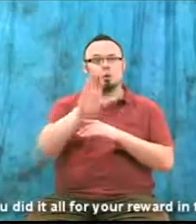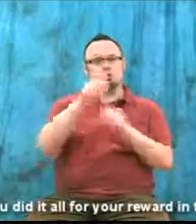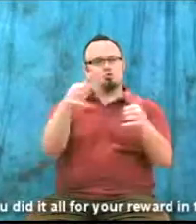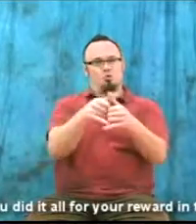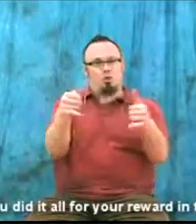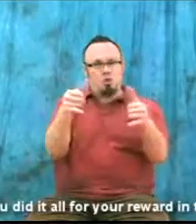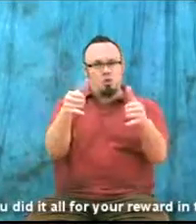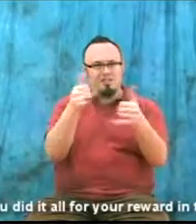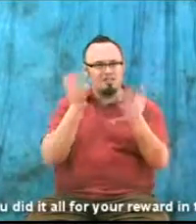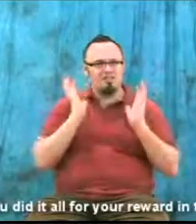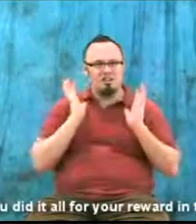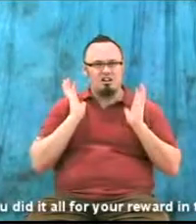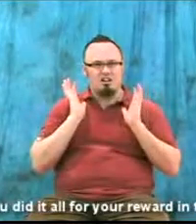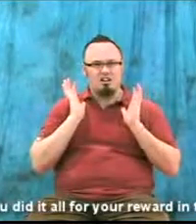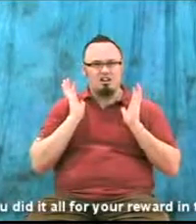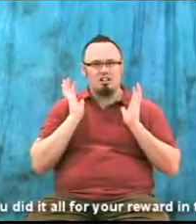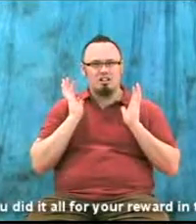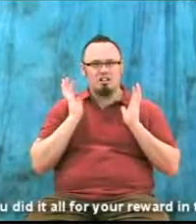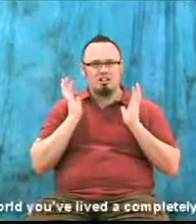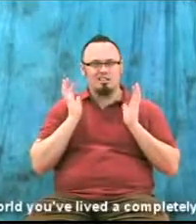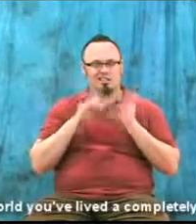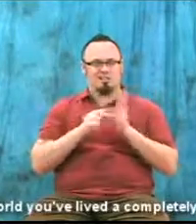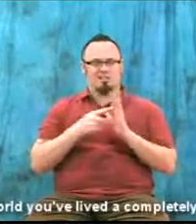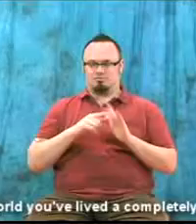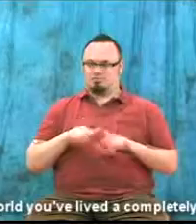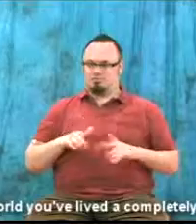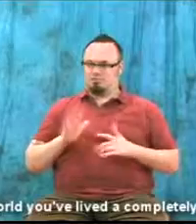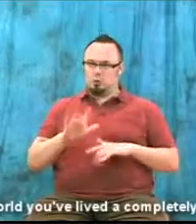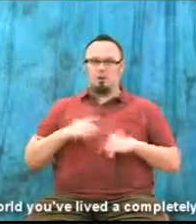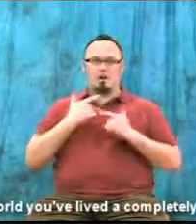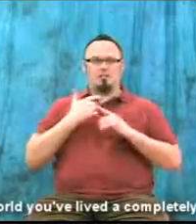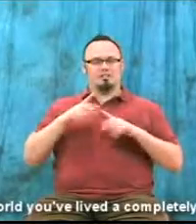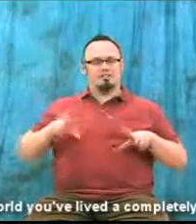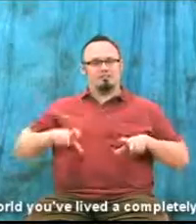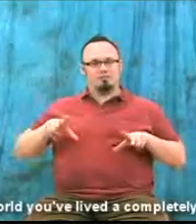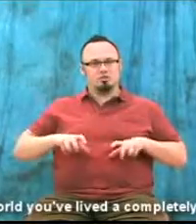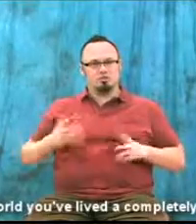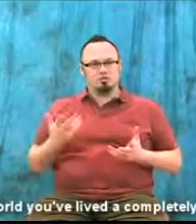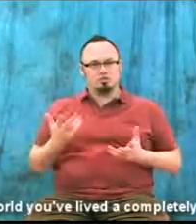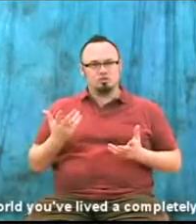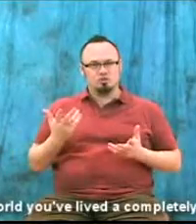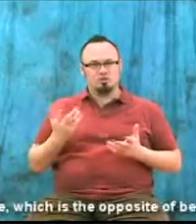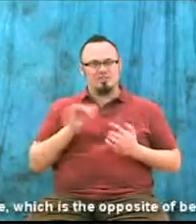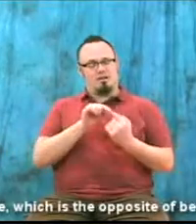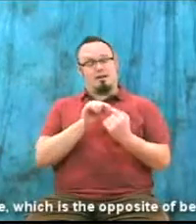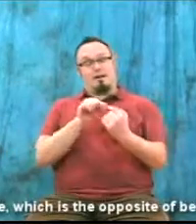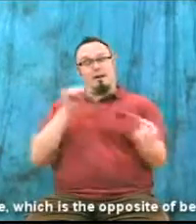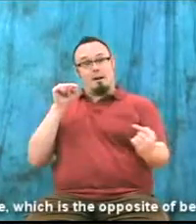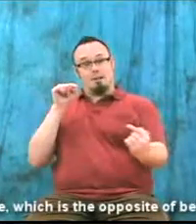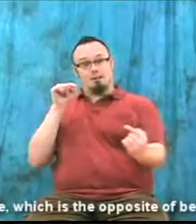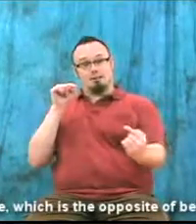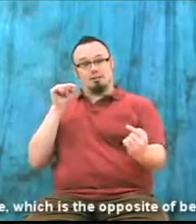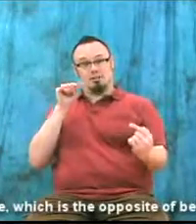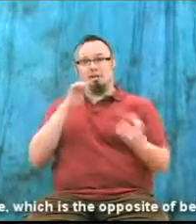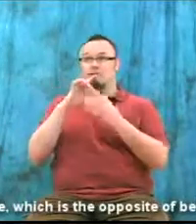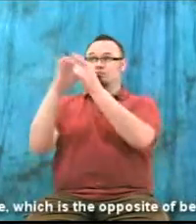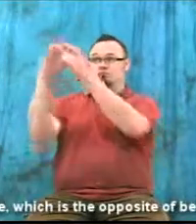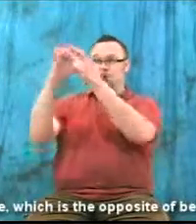reward in the next world, you've lived a completely selfish life, which is the opposite of being one with God.